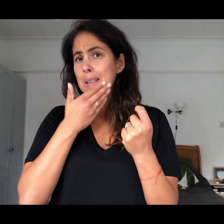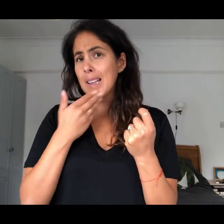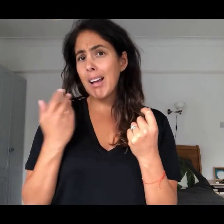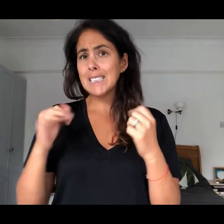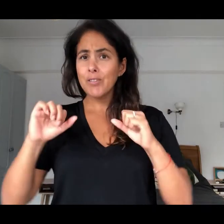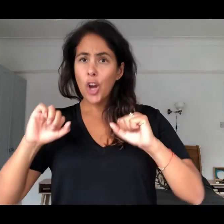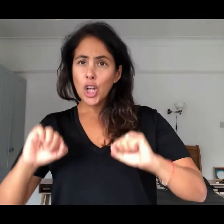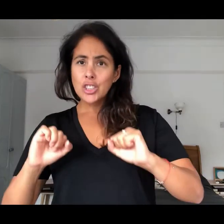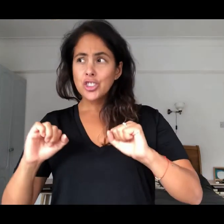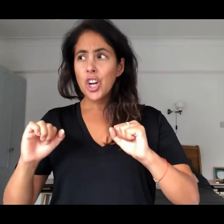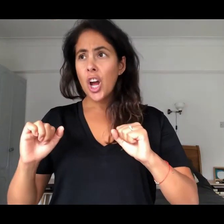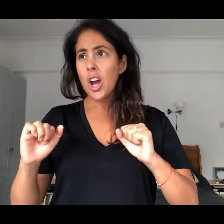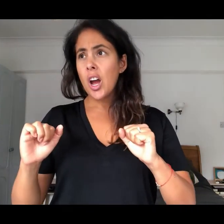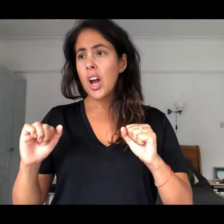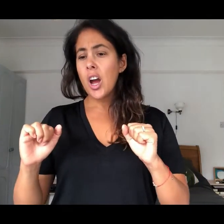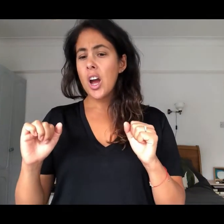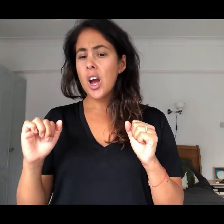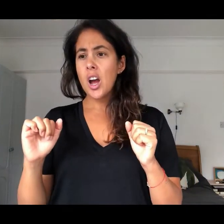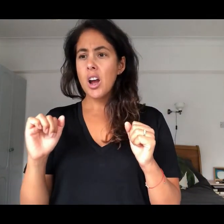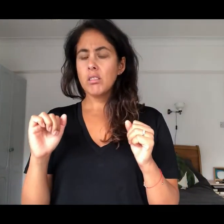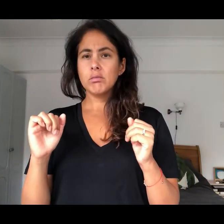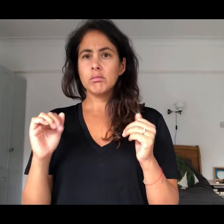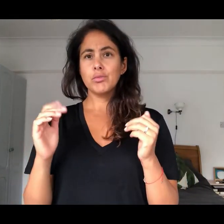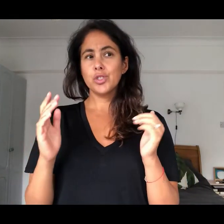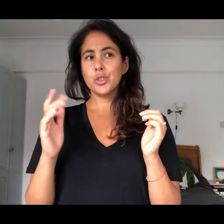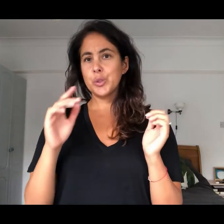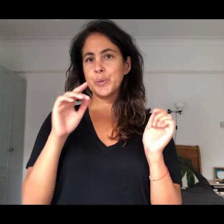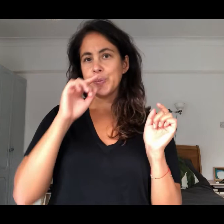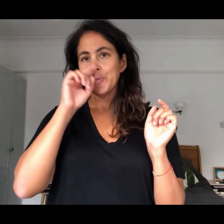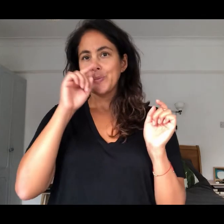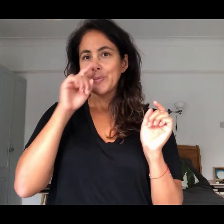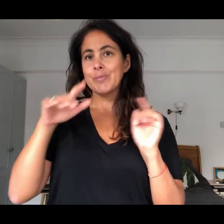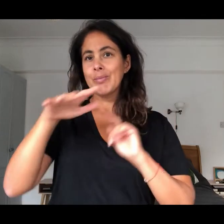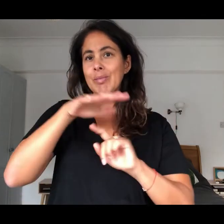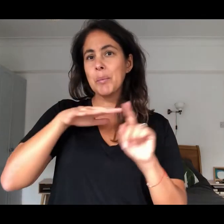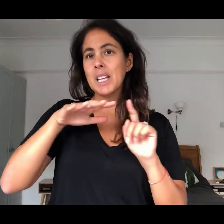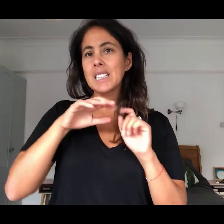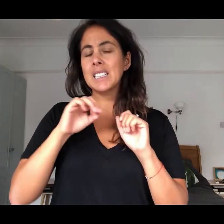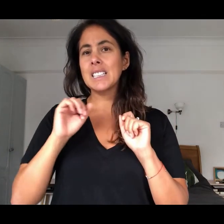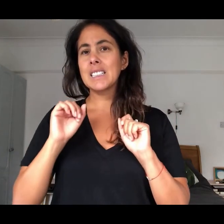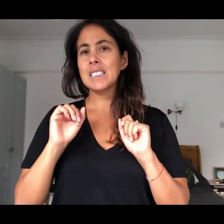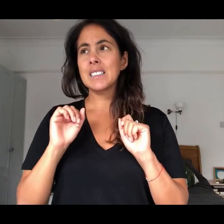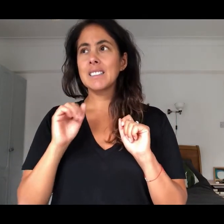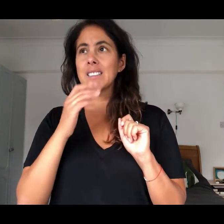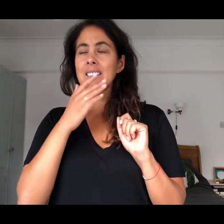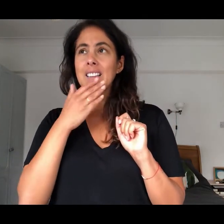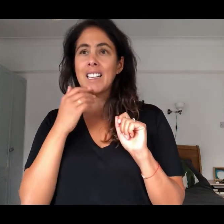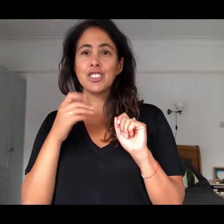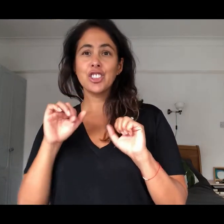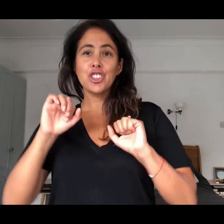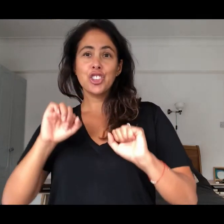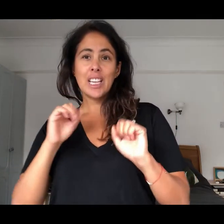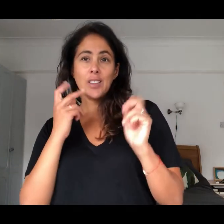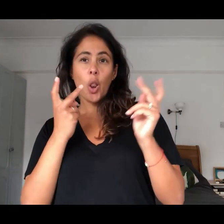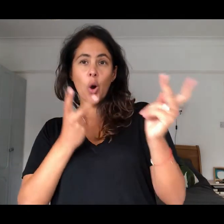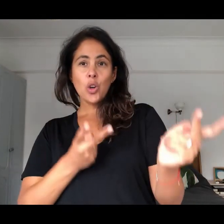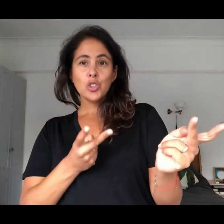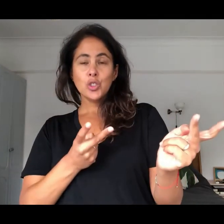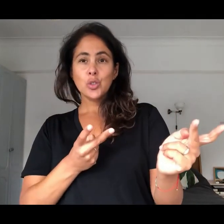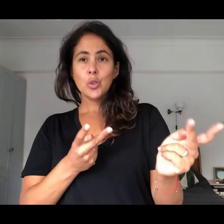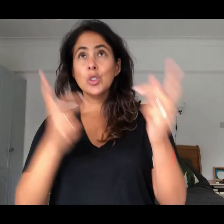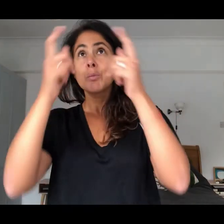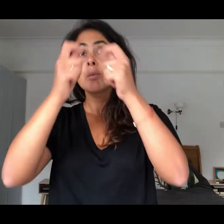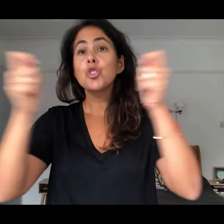of furniture in, you know, just to zhuzh the place up a bit. A little chaise lounge or some